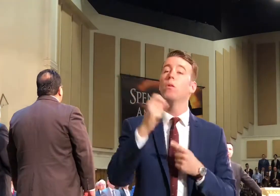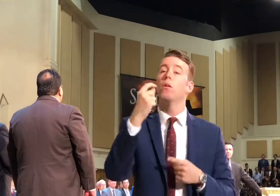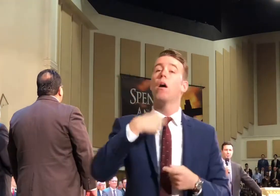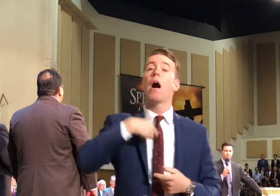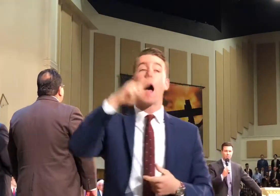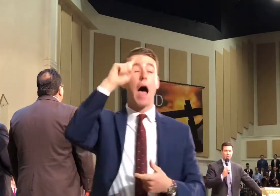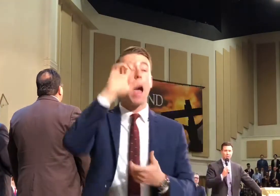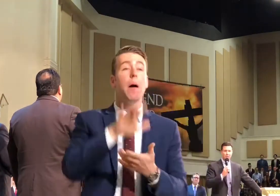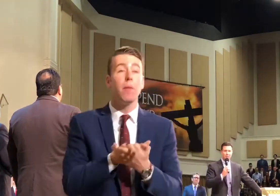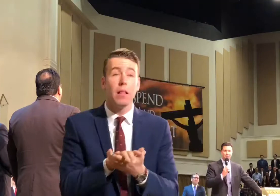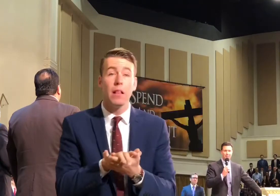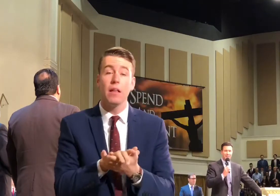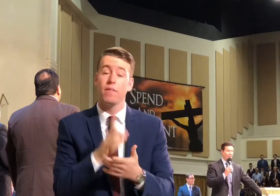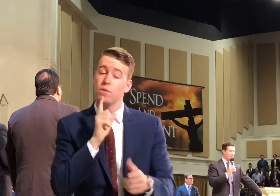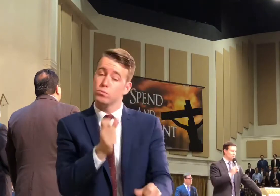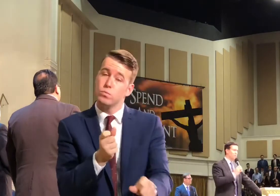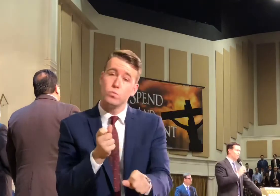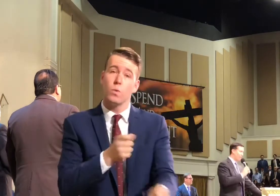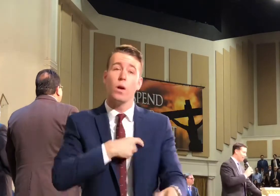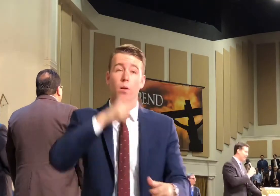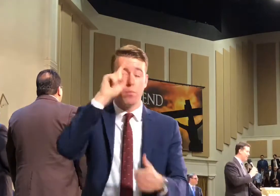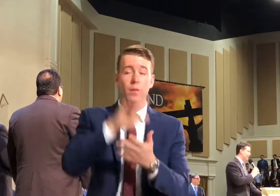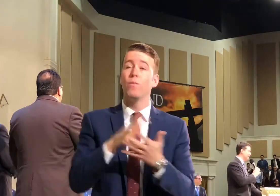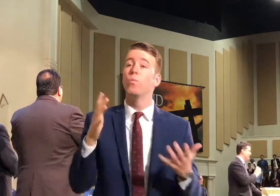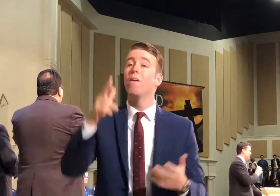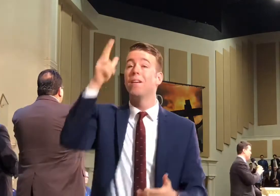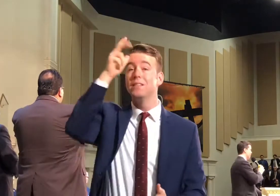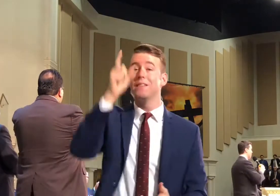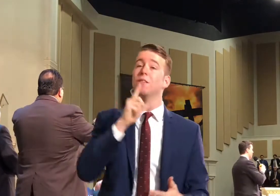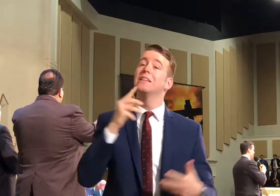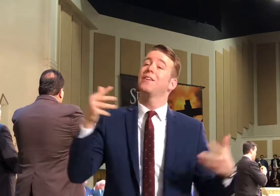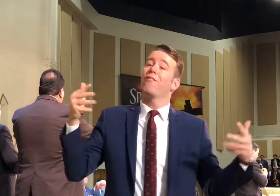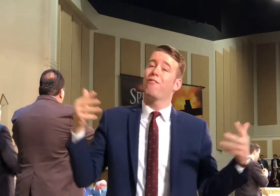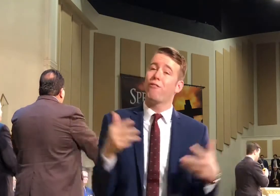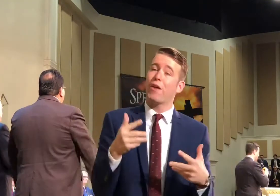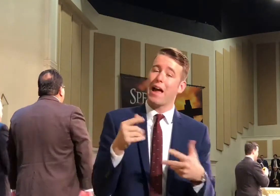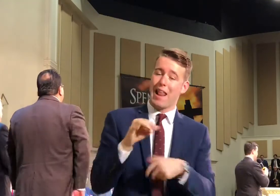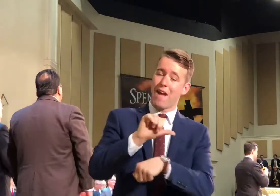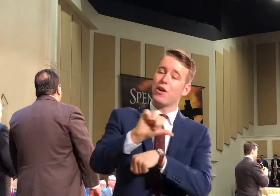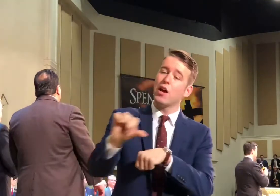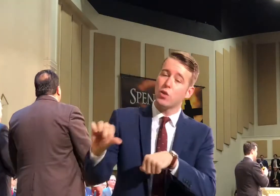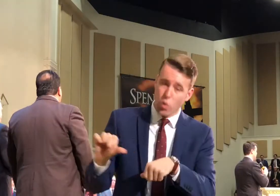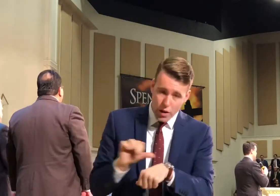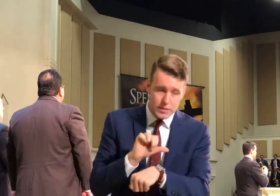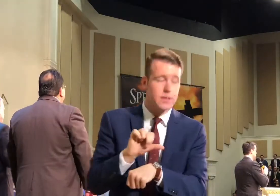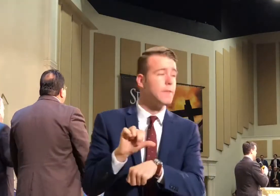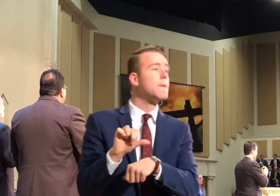believe just as strongly that the devil is afraid of an anointed,